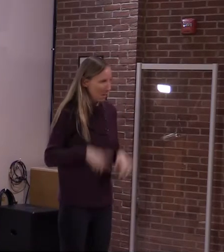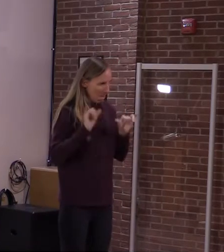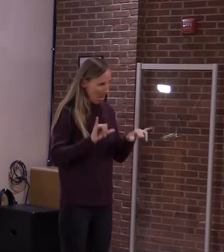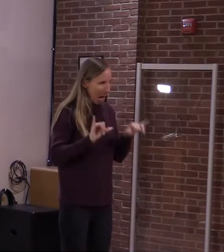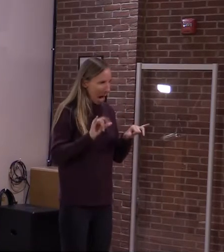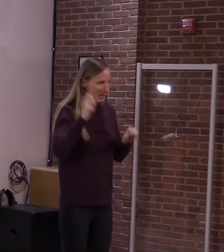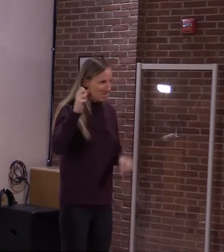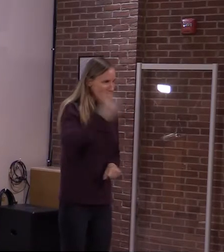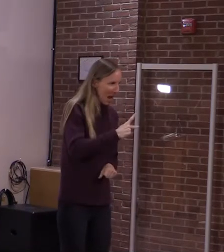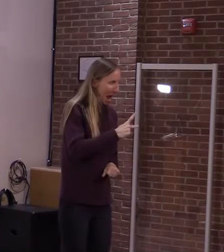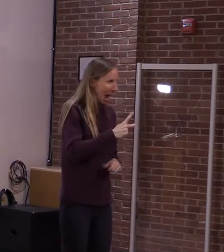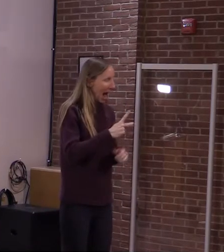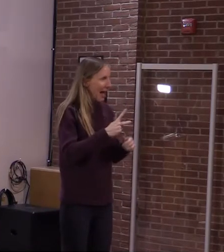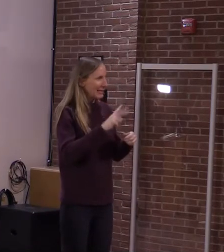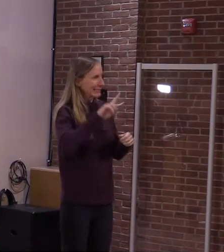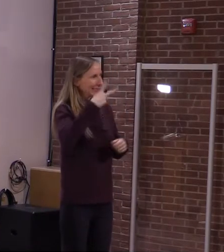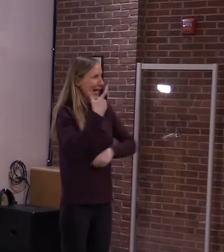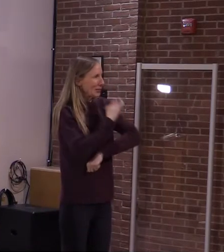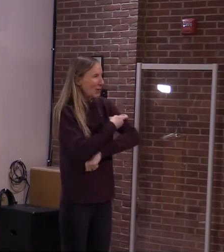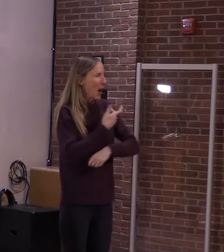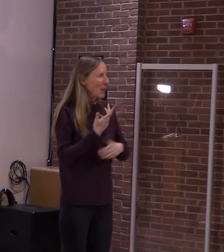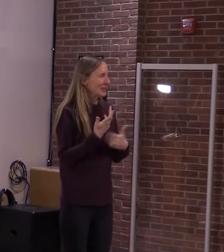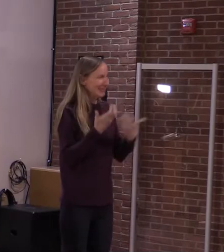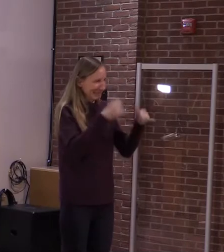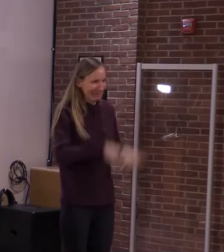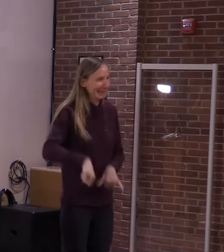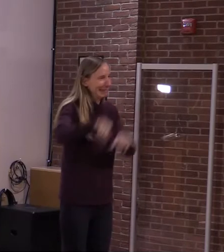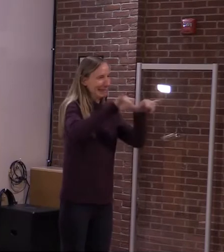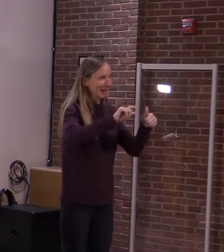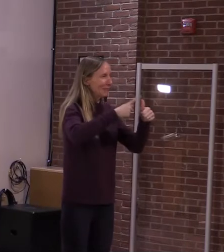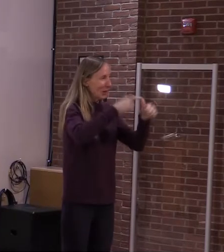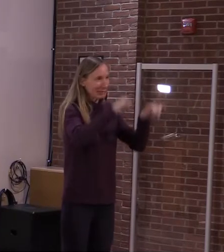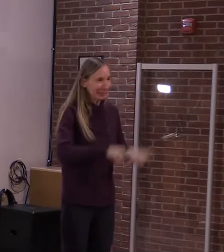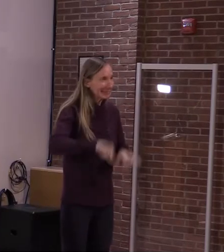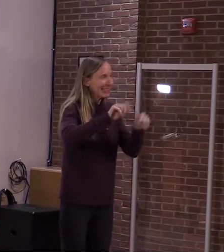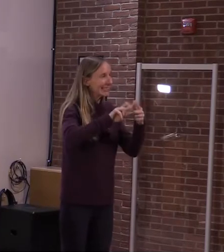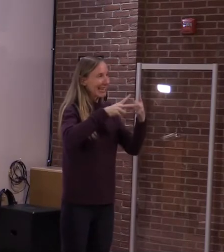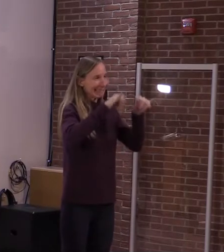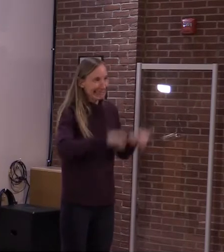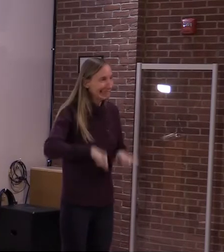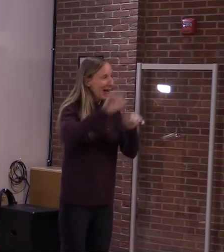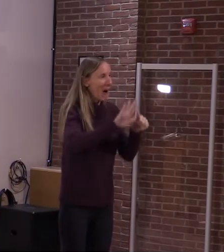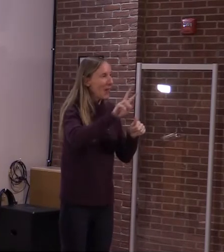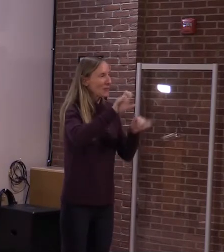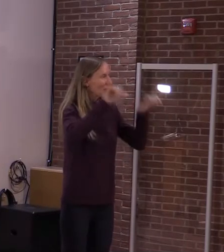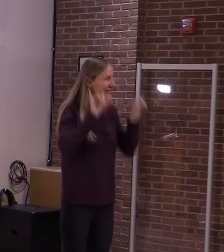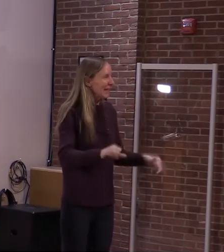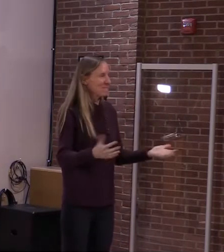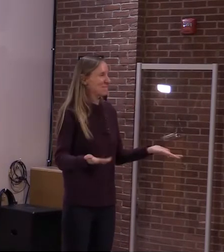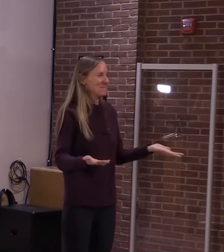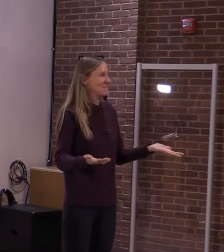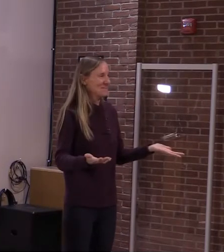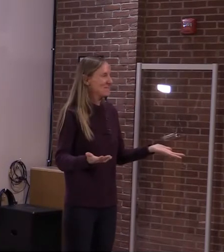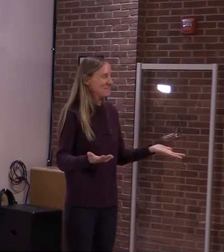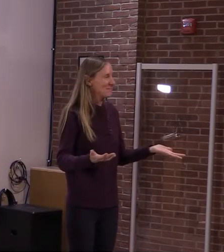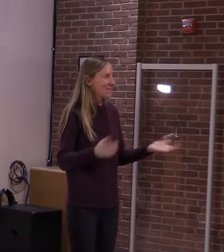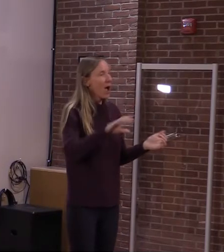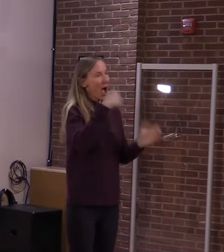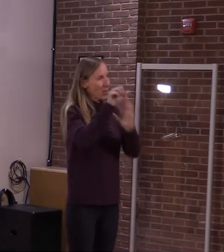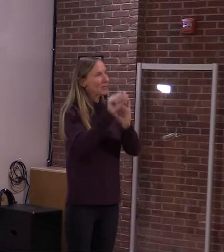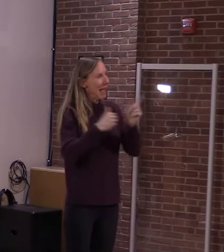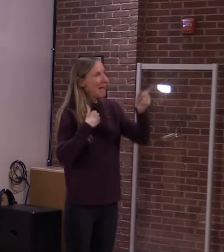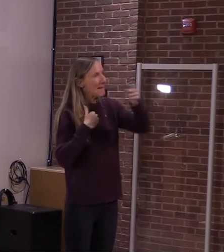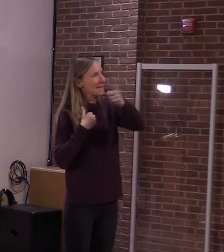something different. The first dose is exactly the same thing as the second dose. And the other states have